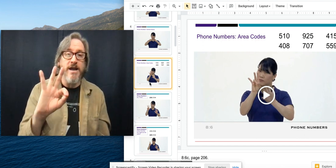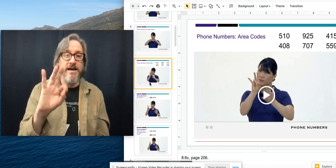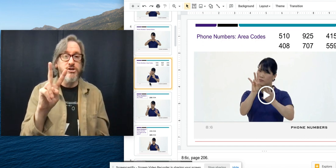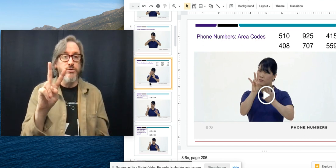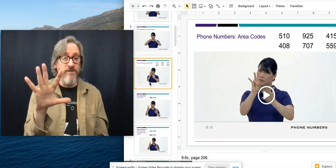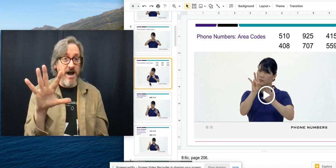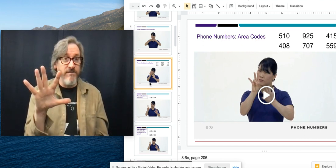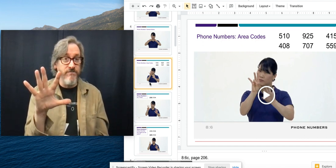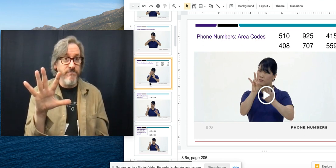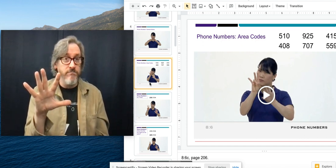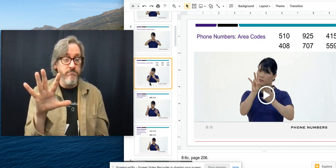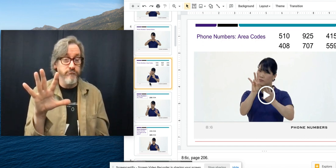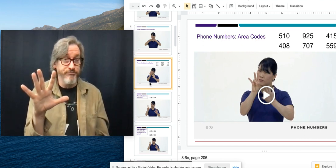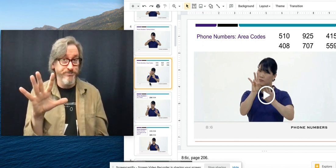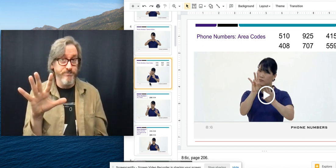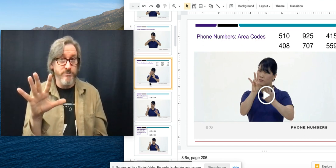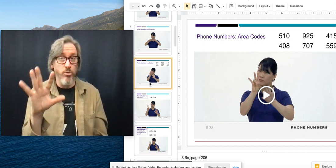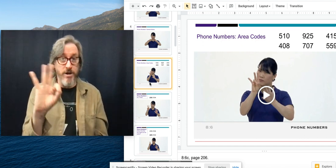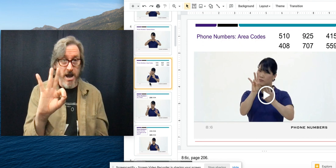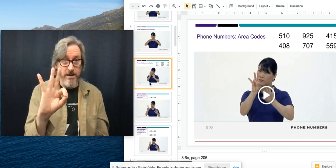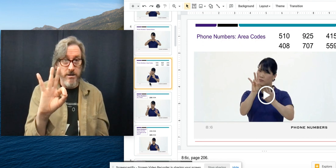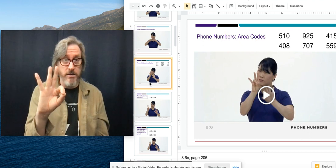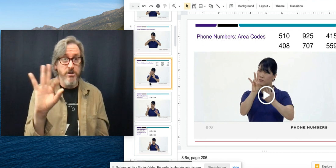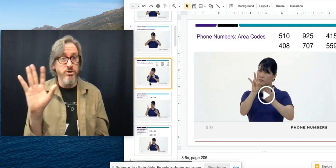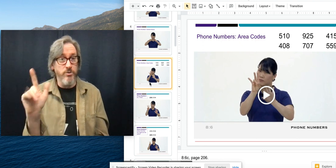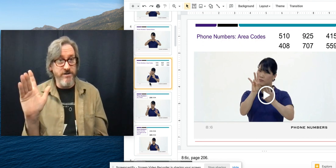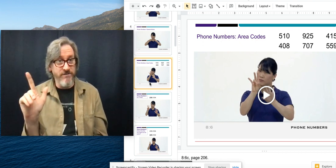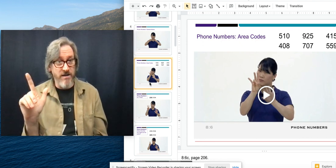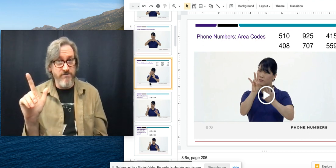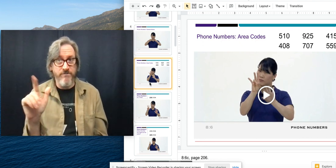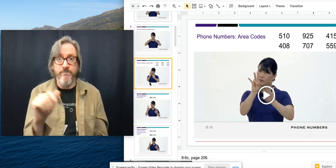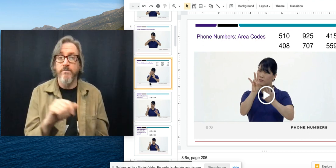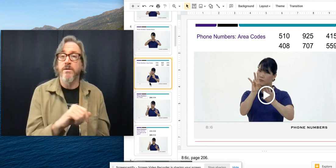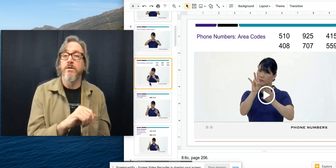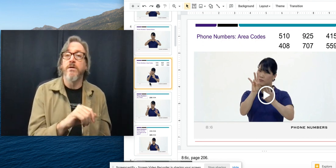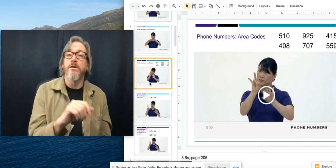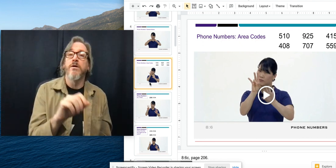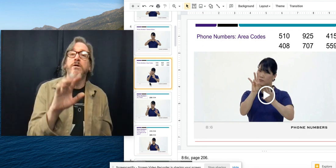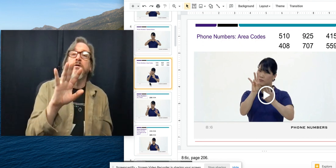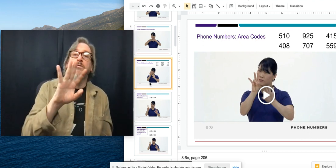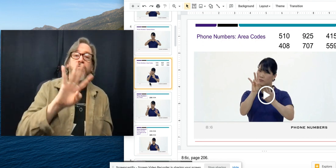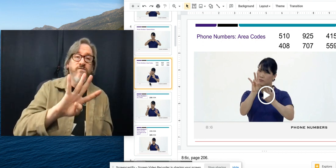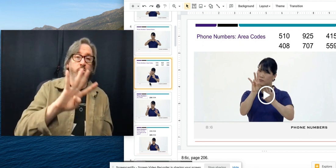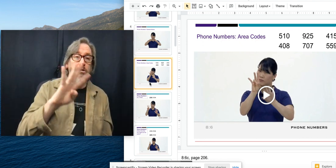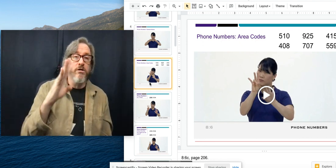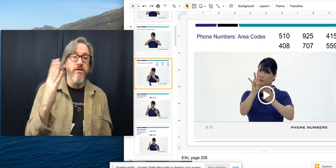so 925 or 925.